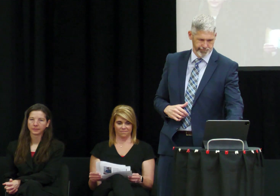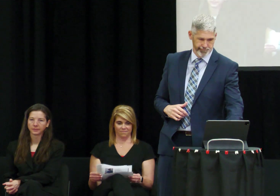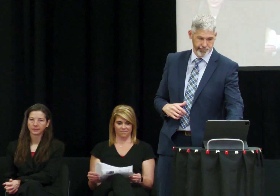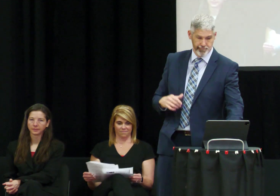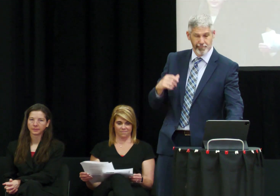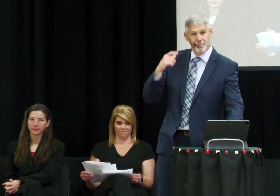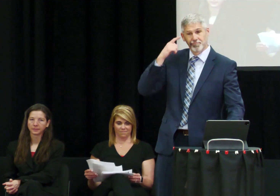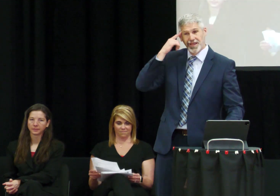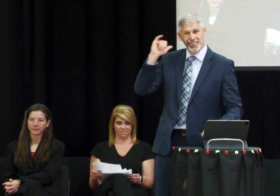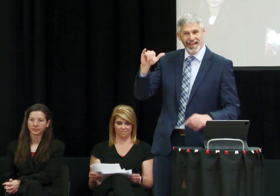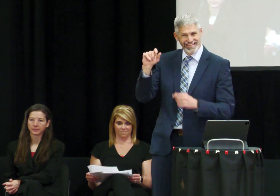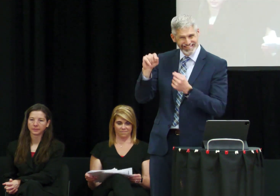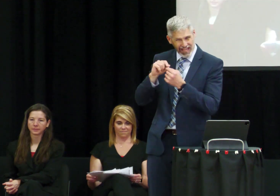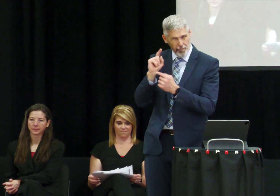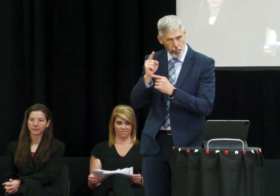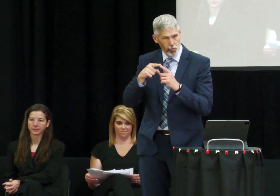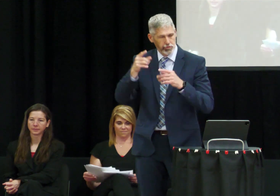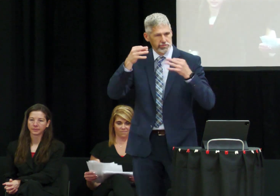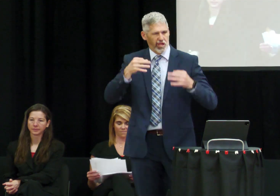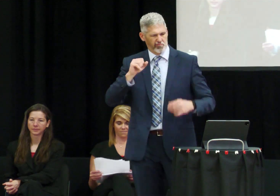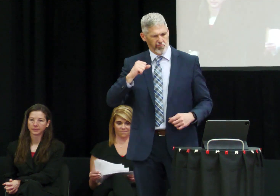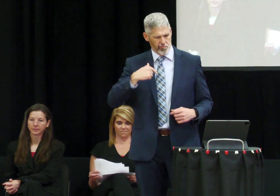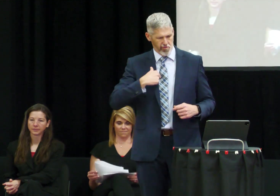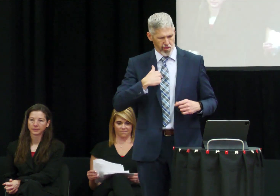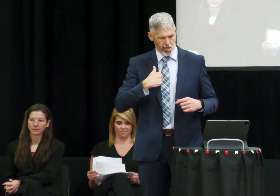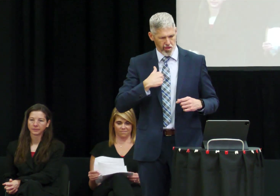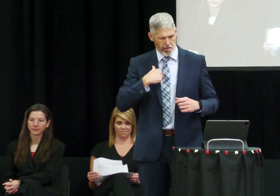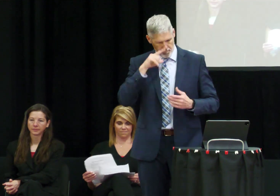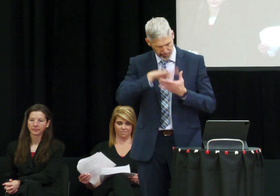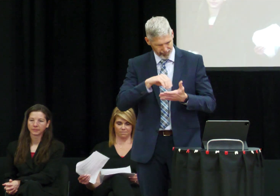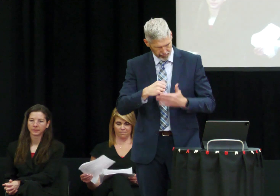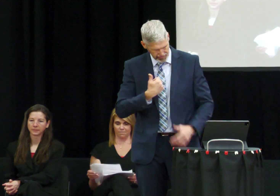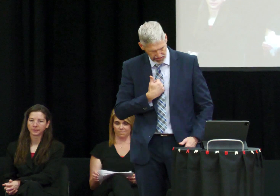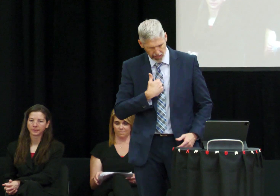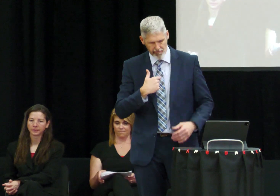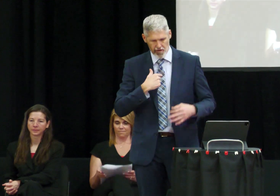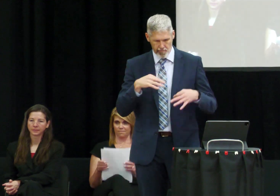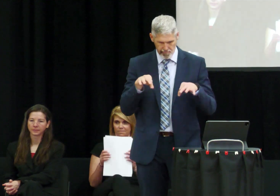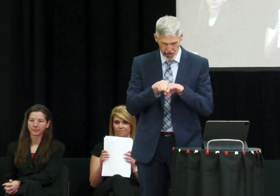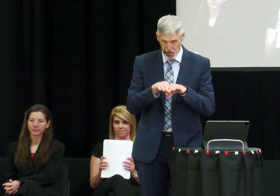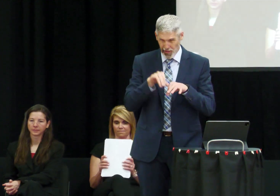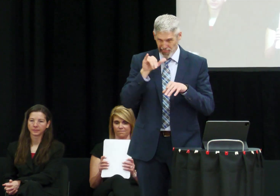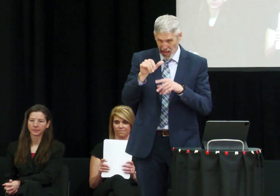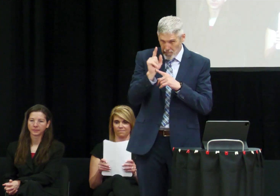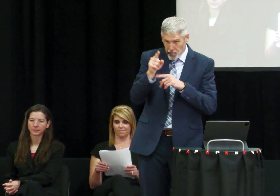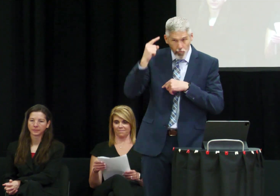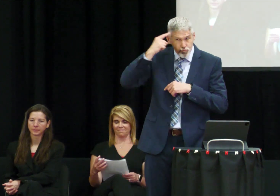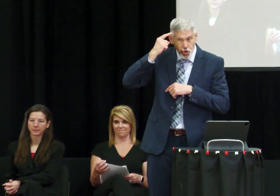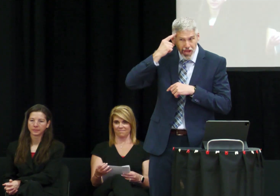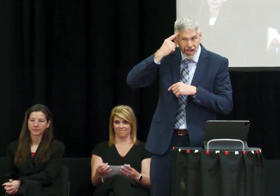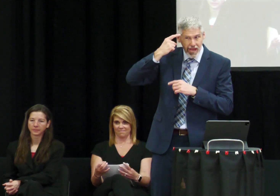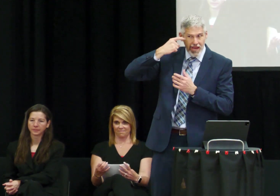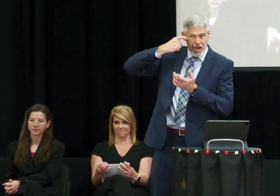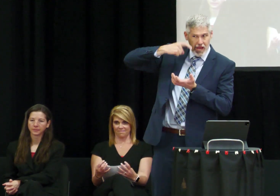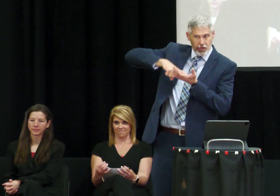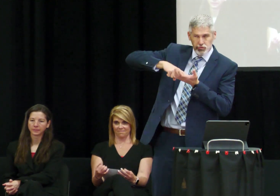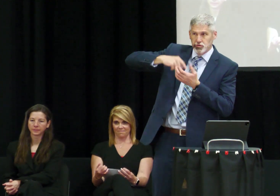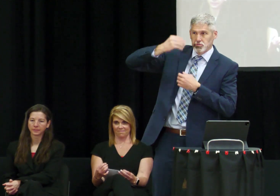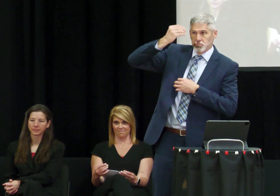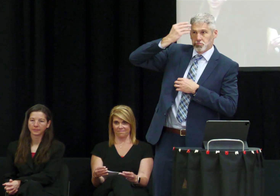magic because at that exact moment when you decide that I believe in myself, I matter, that